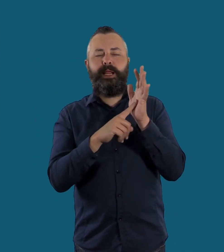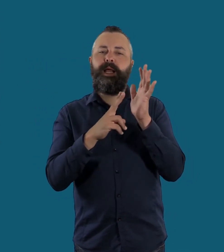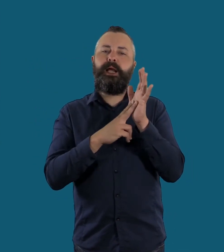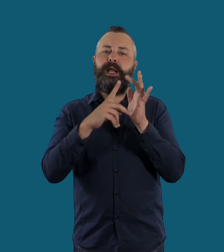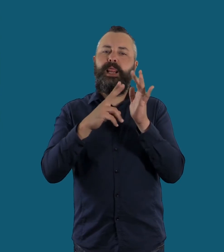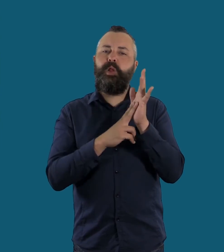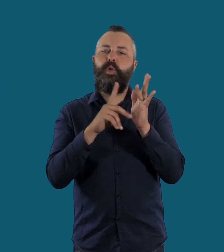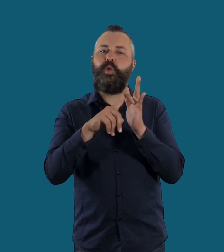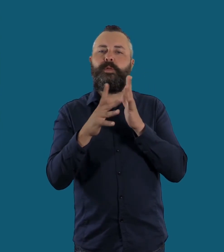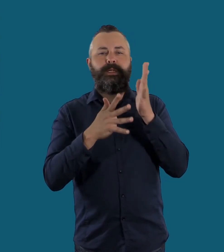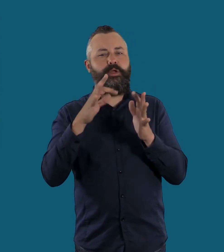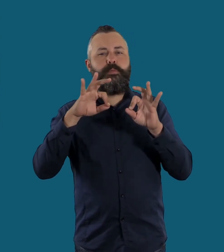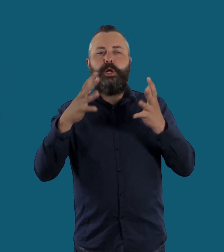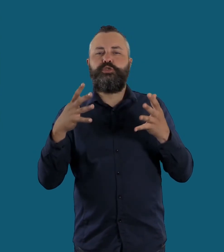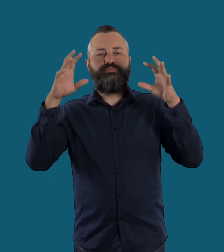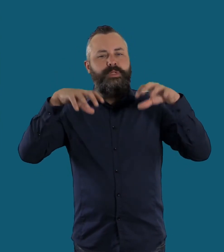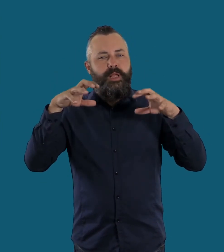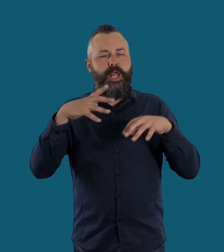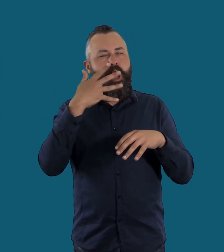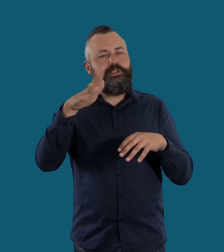Bushfires tend to be more common and disastrous during El Niño events.